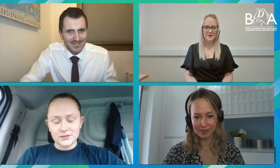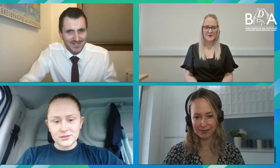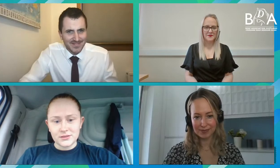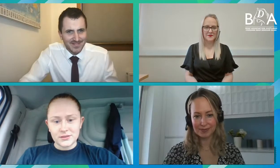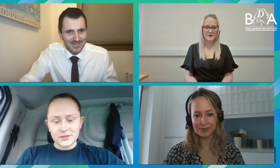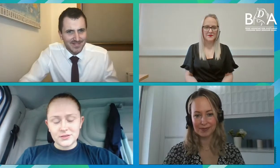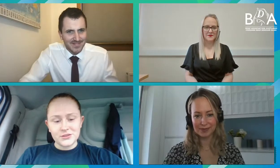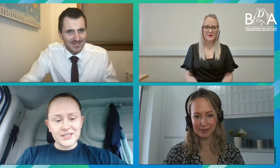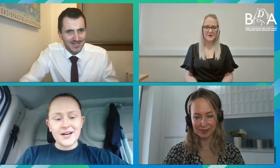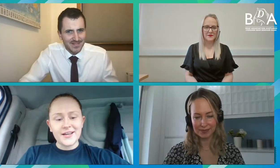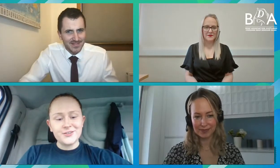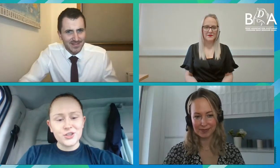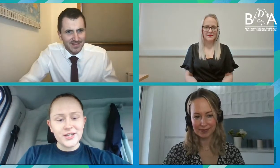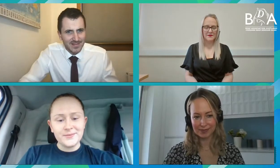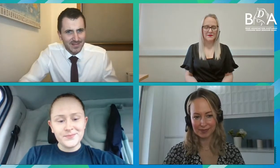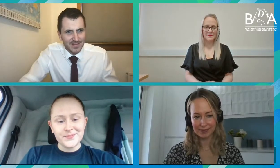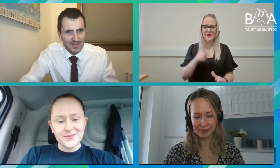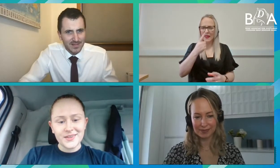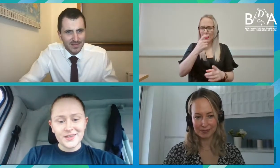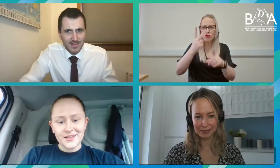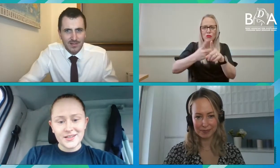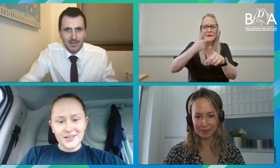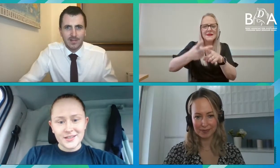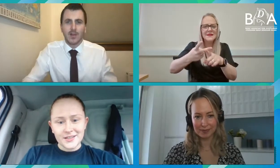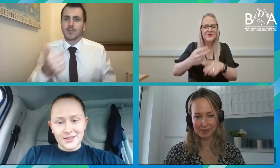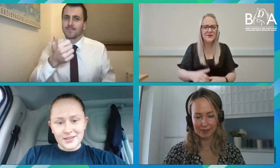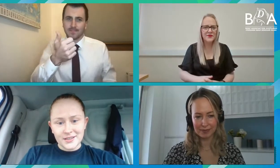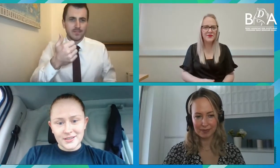bit about that. Say that again, sorry.